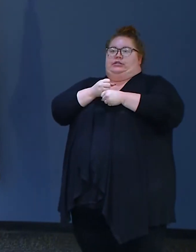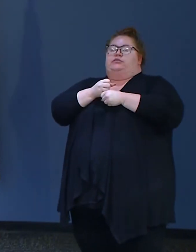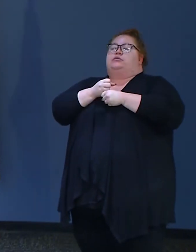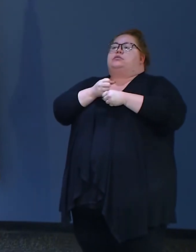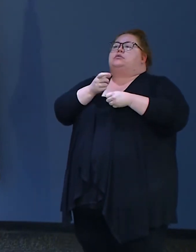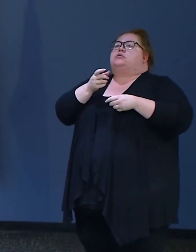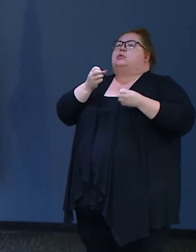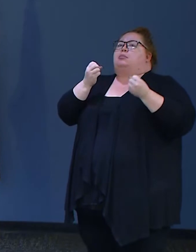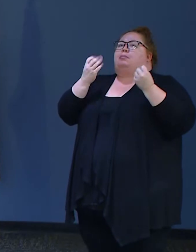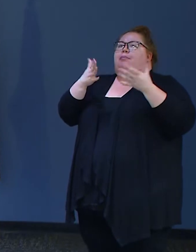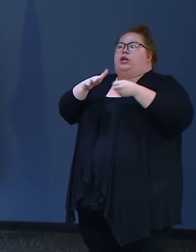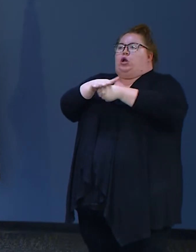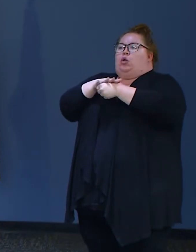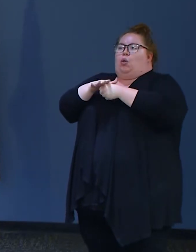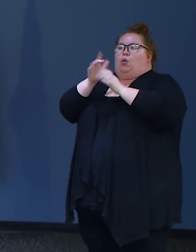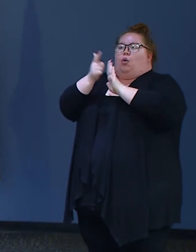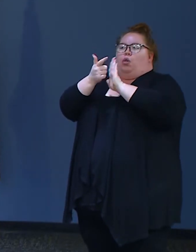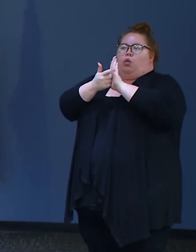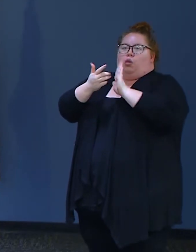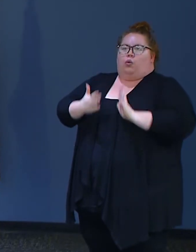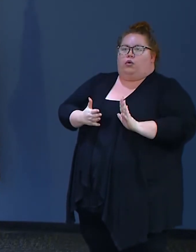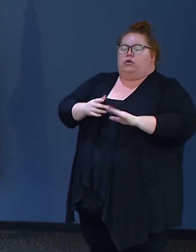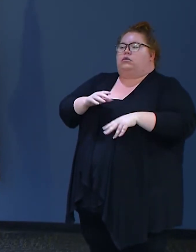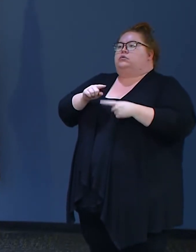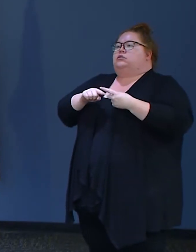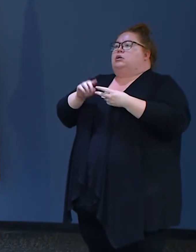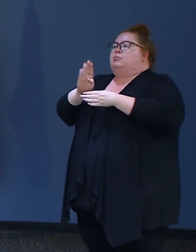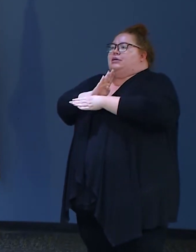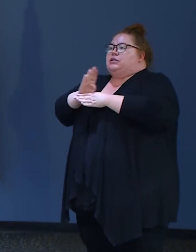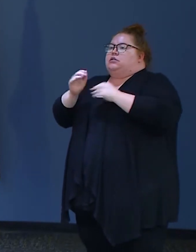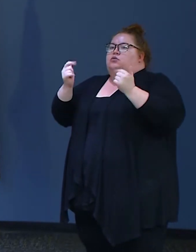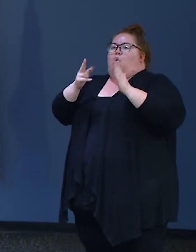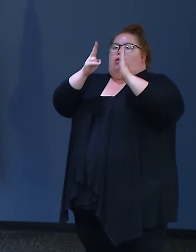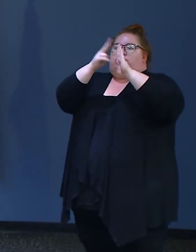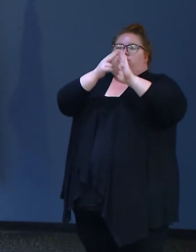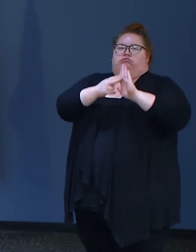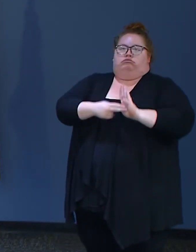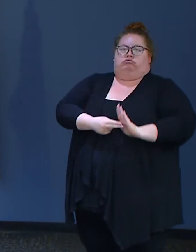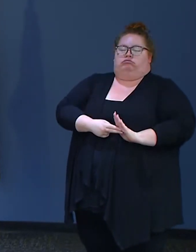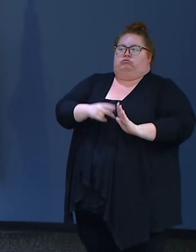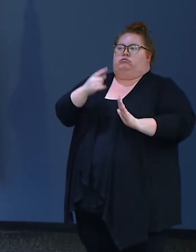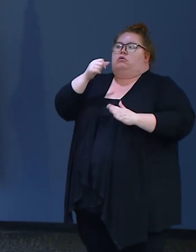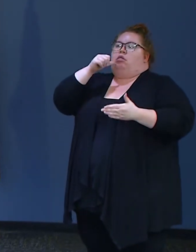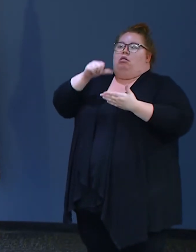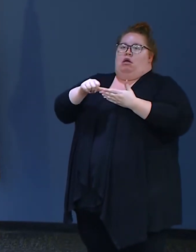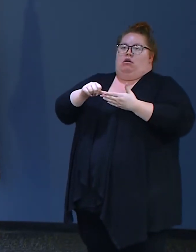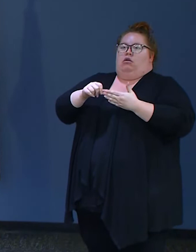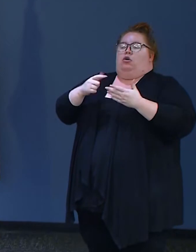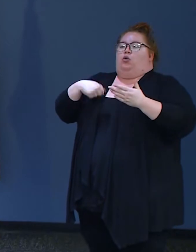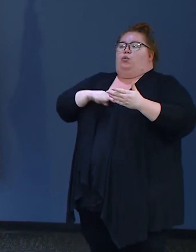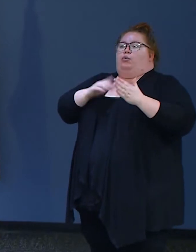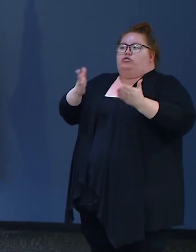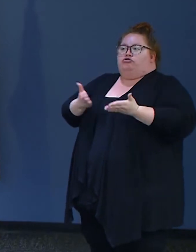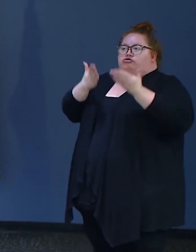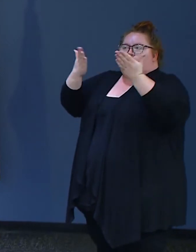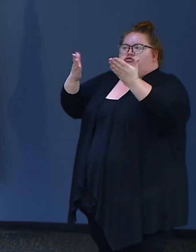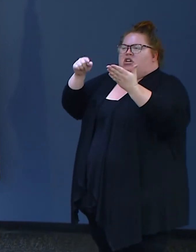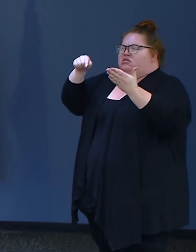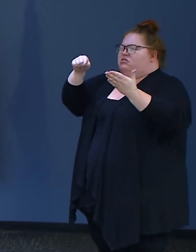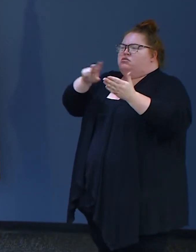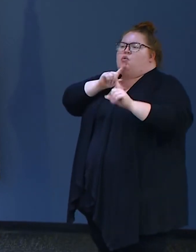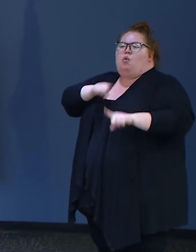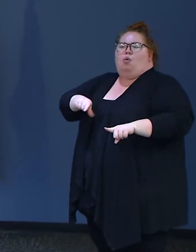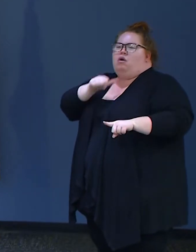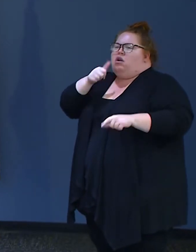by several local attorneys and local business, like you said, that suggests that the order is unconstitutional. And what I